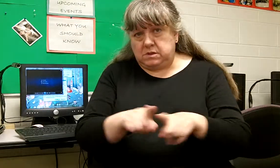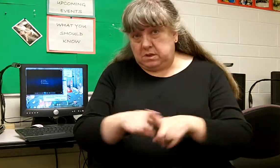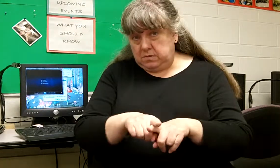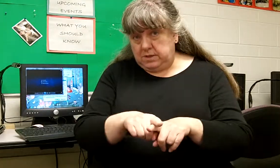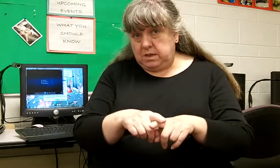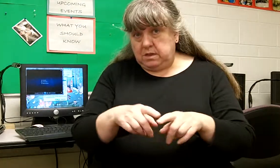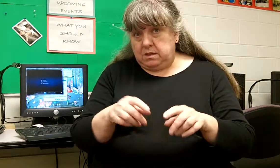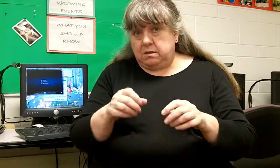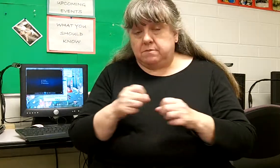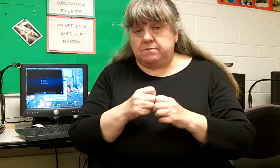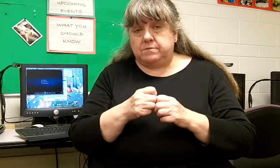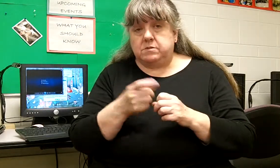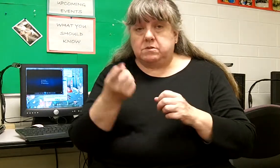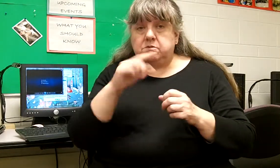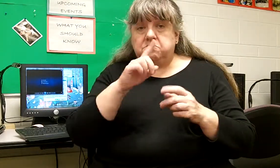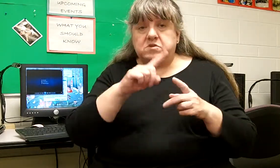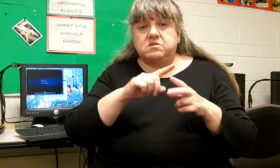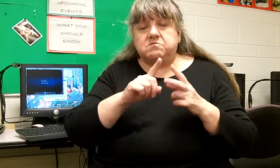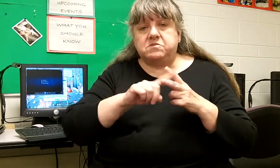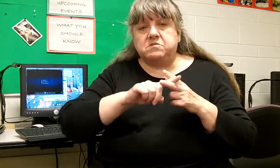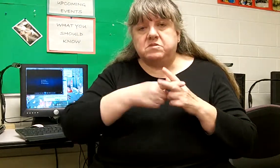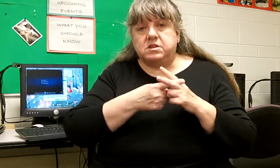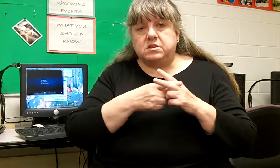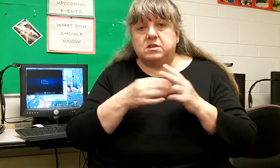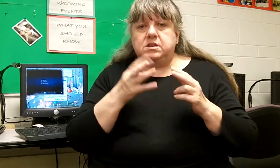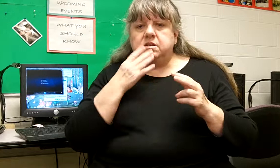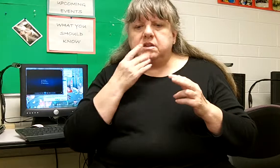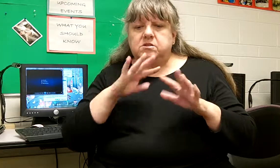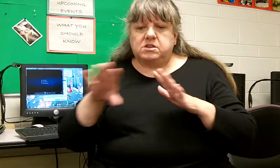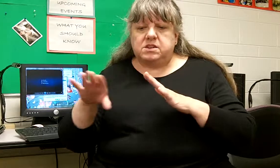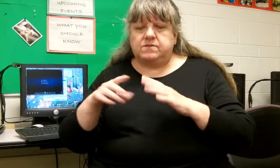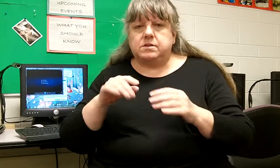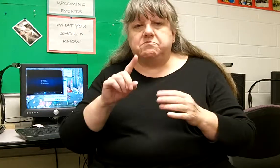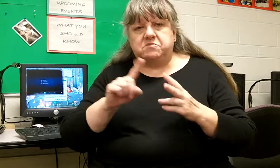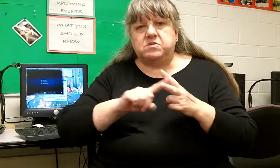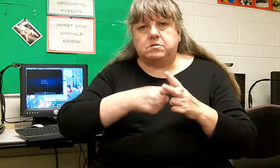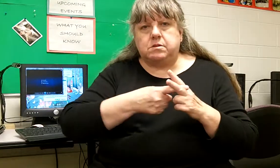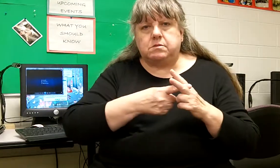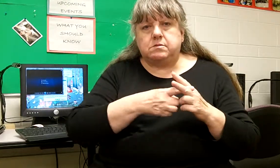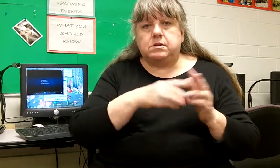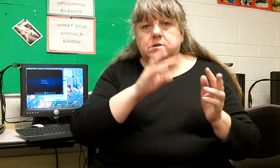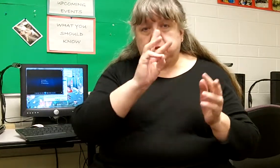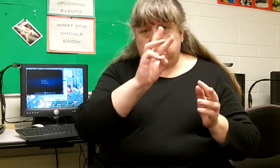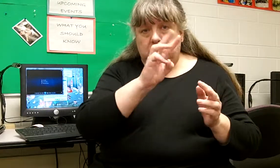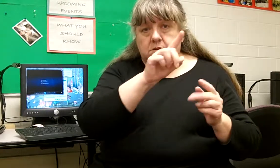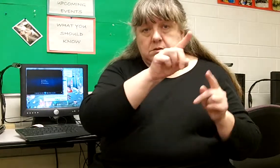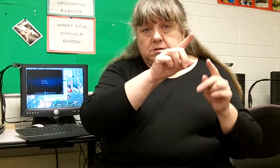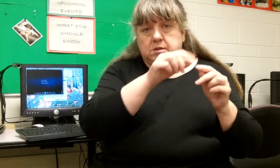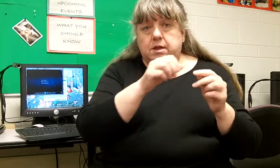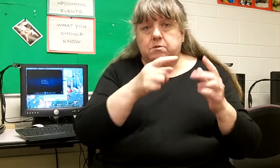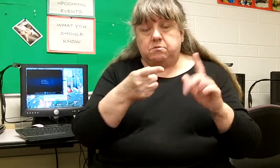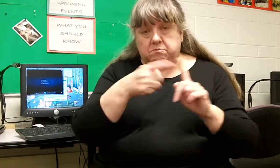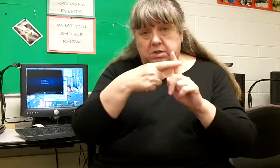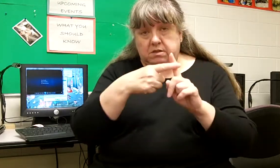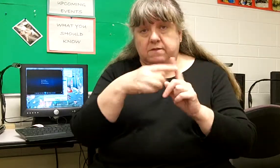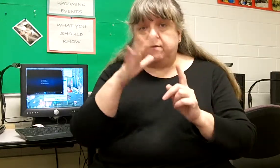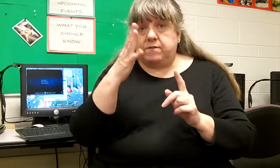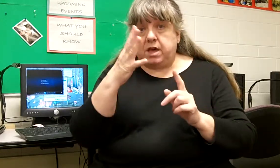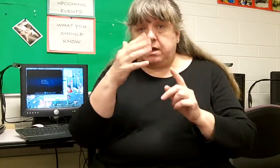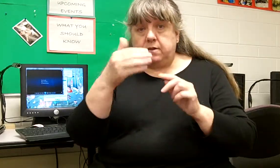start at 6, right? Ignore the yellow for now and add 5 to it. 1, 2,